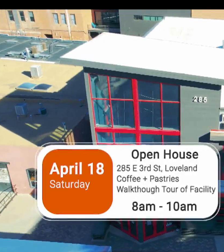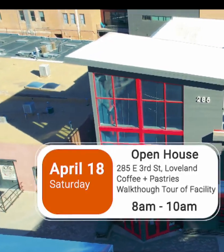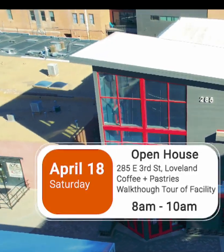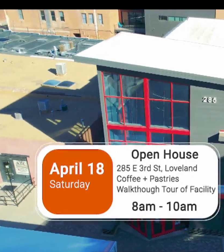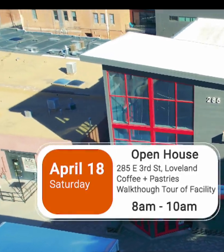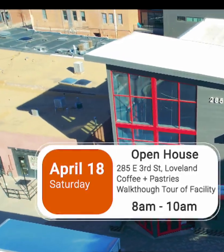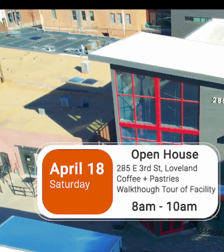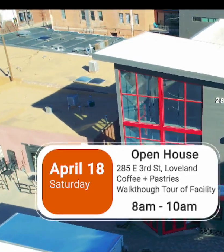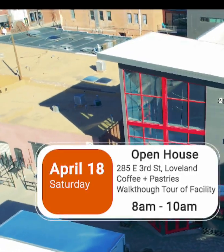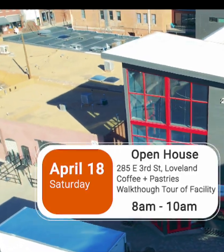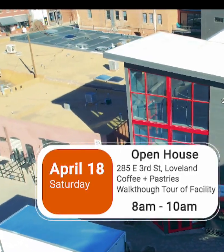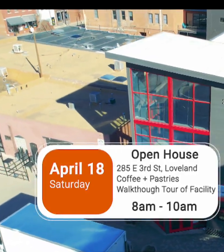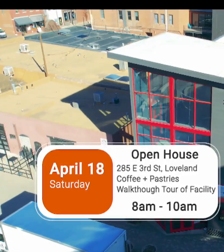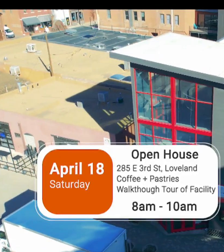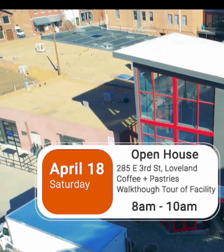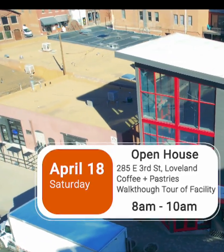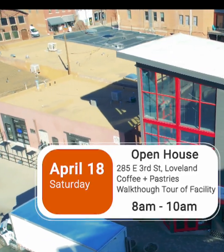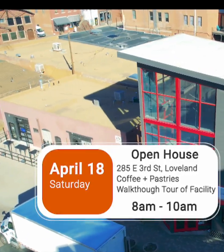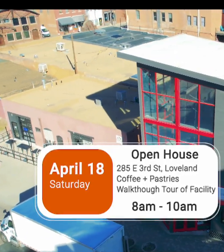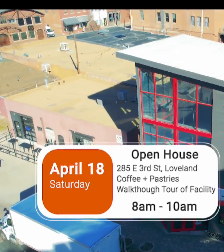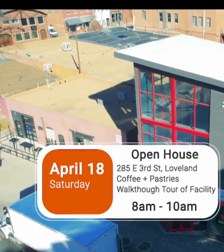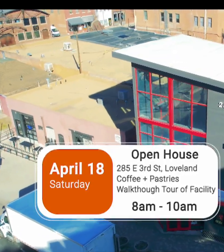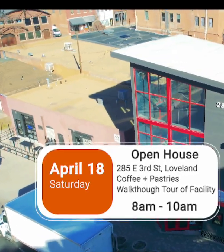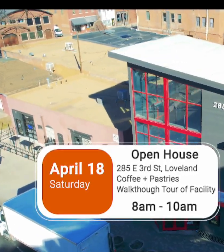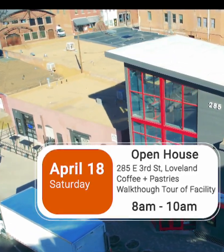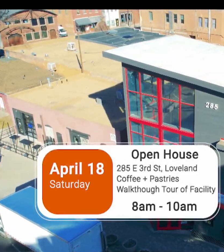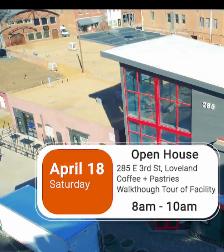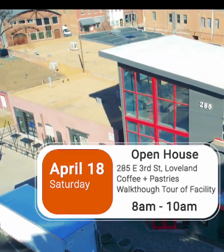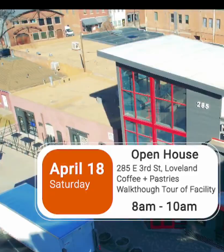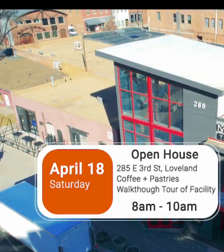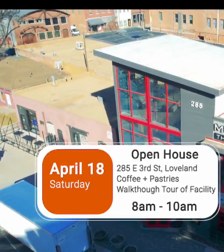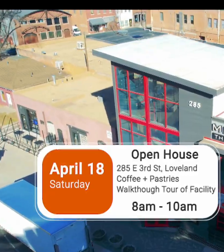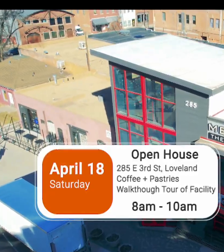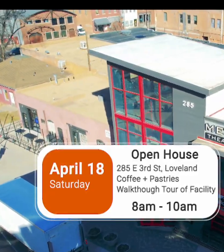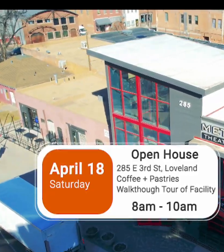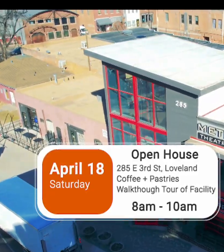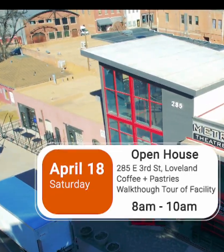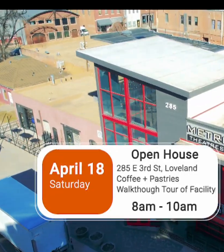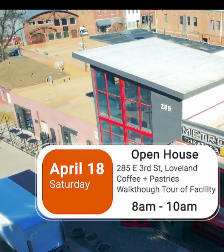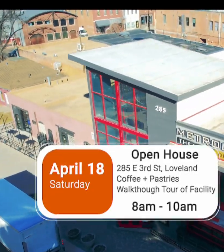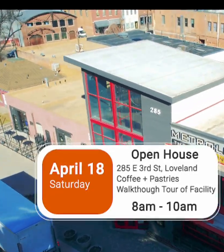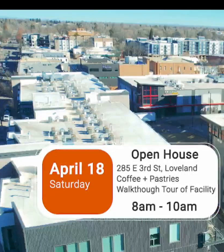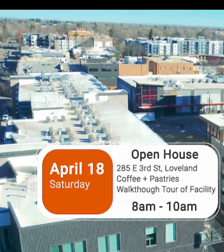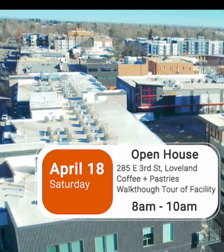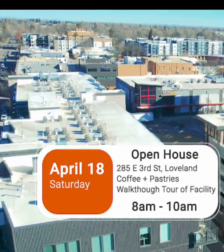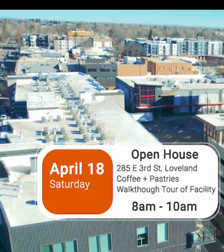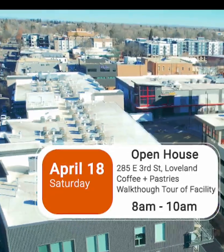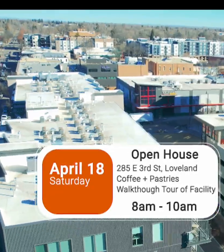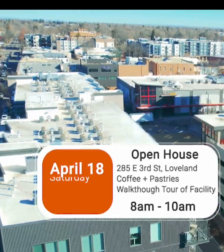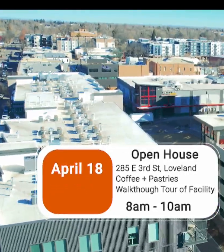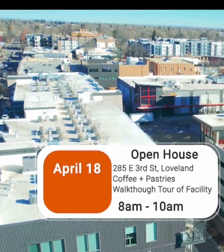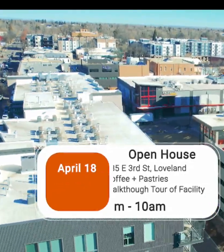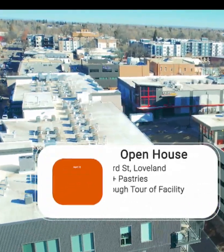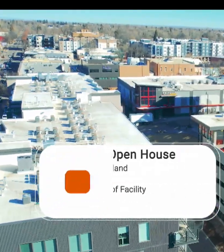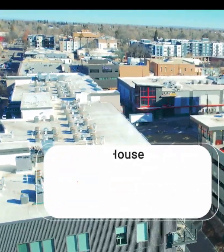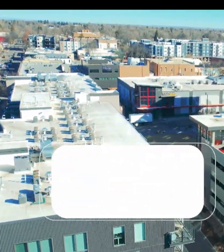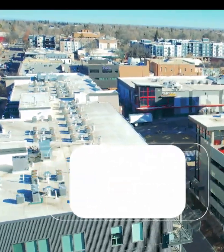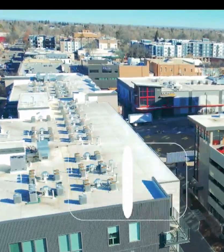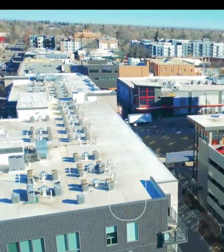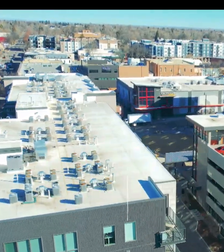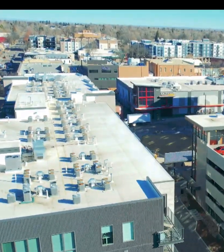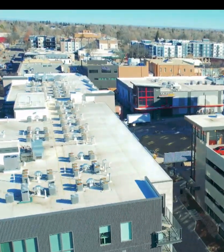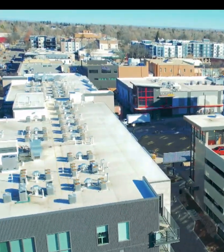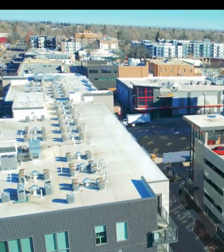coffee, pastries, and a chance for you to walk through the facility, explore the space, and get familiar with parking